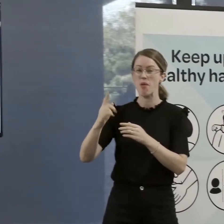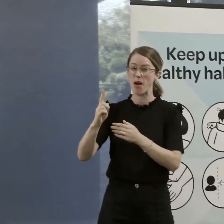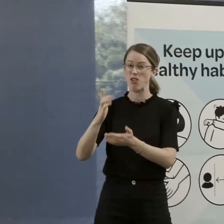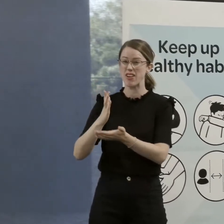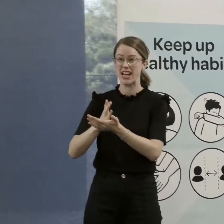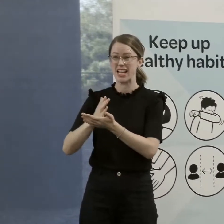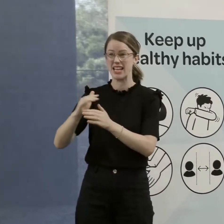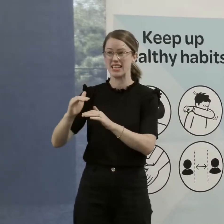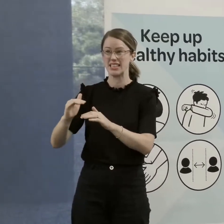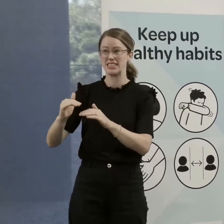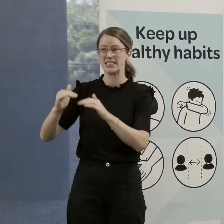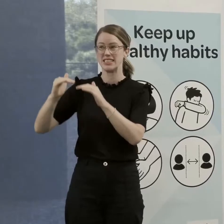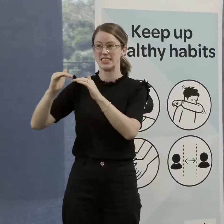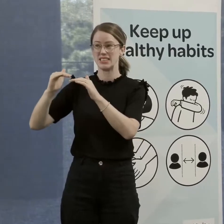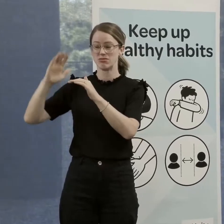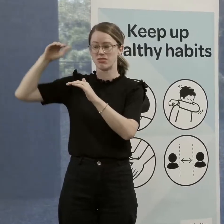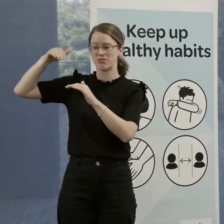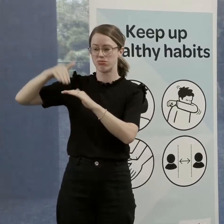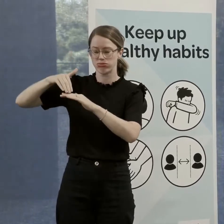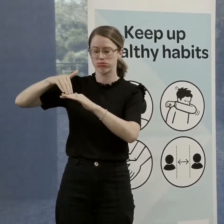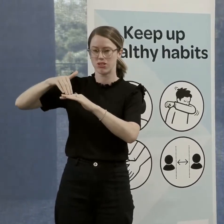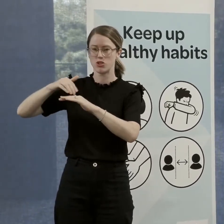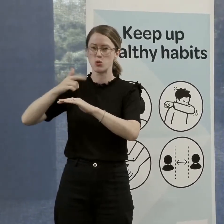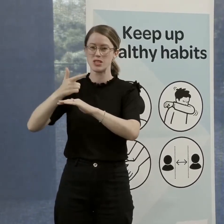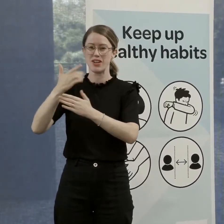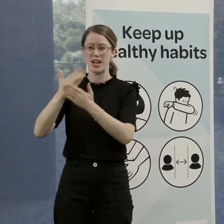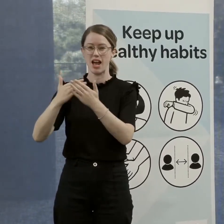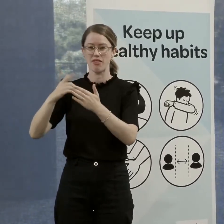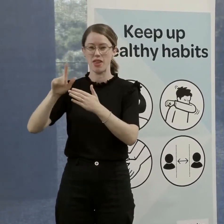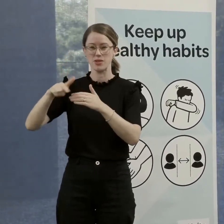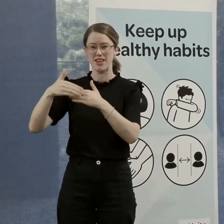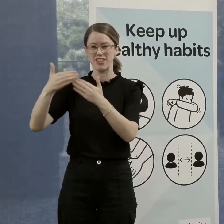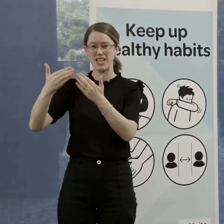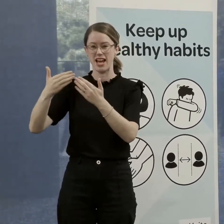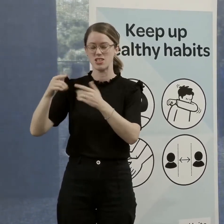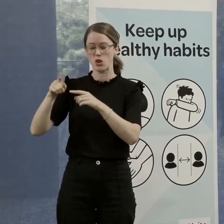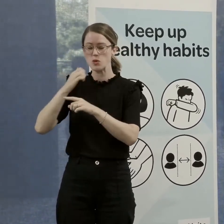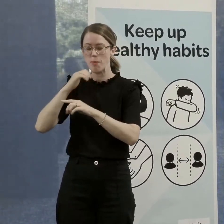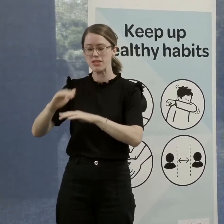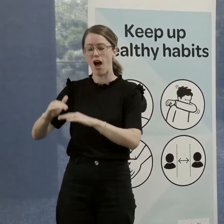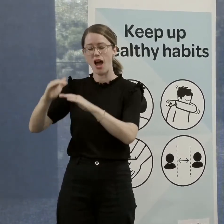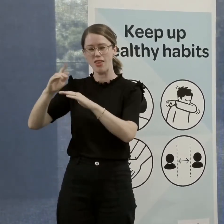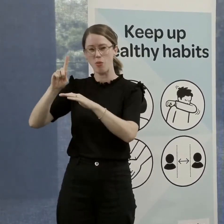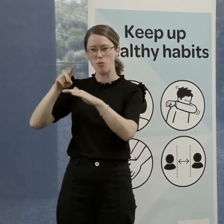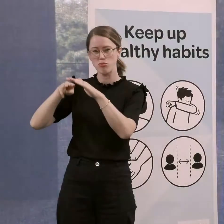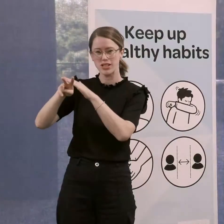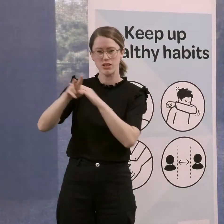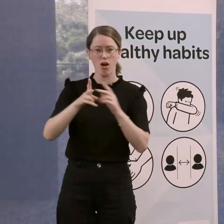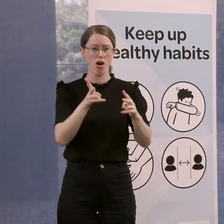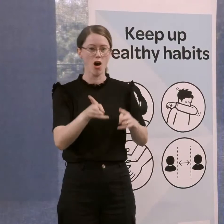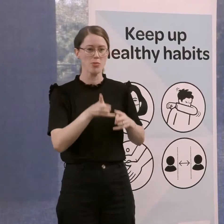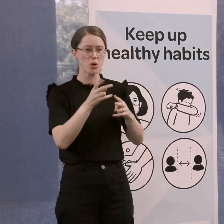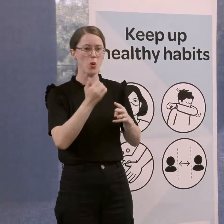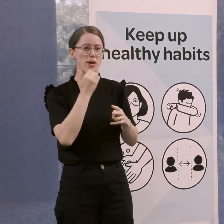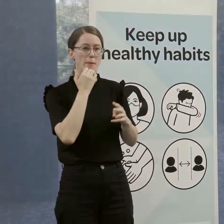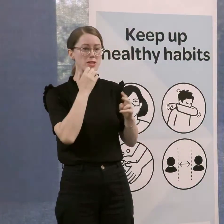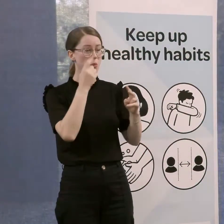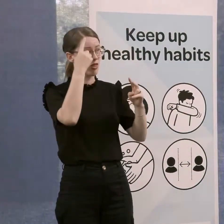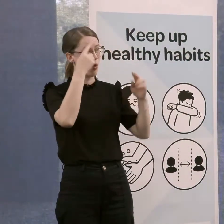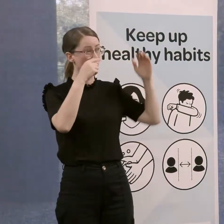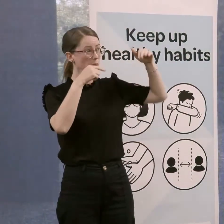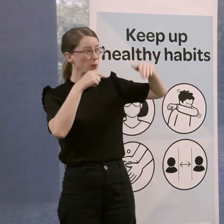they seem to have bottomed out at around 7,500 a day. And hospitalisations have levelled off at